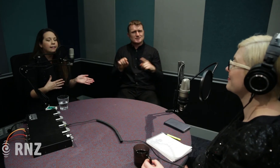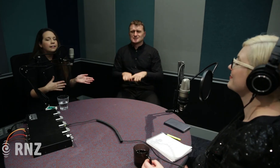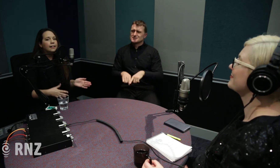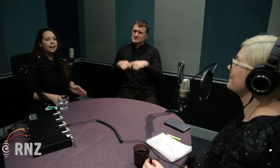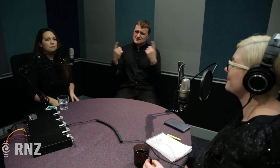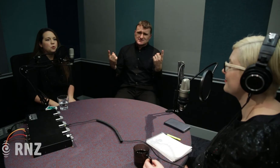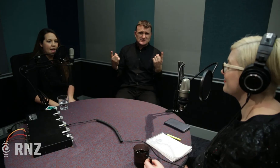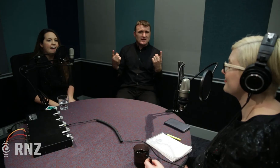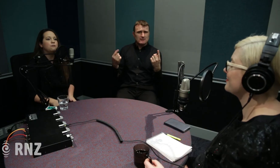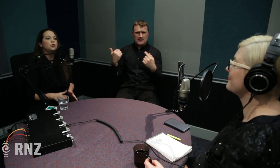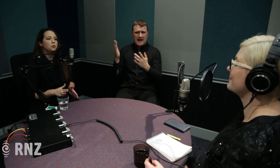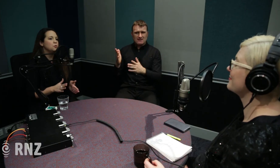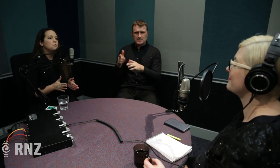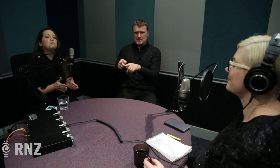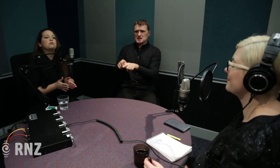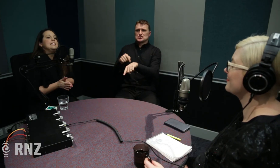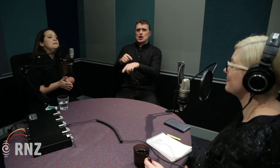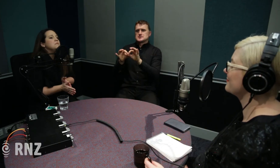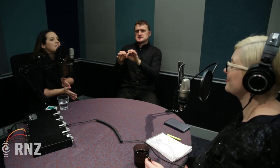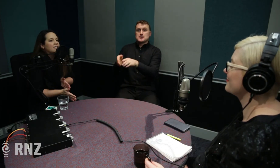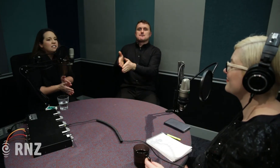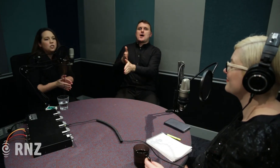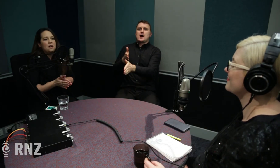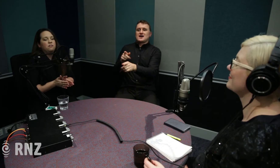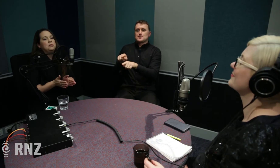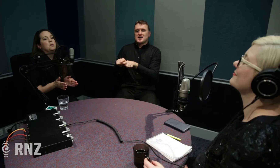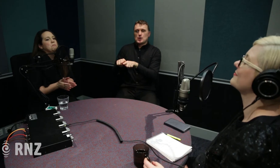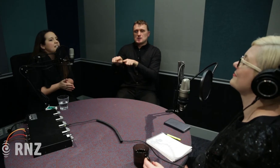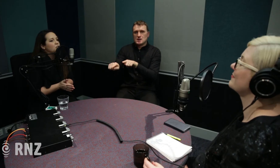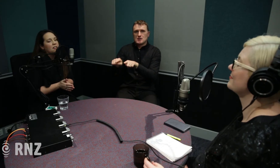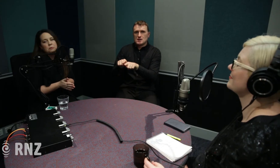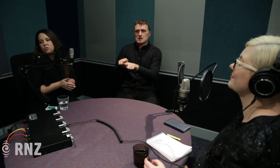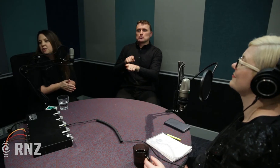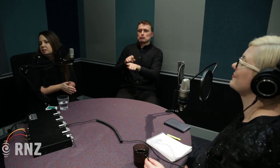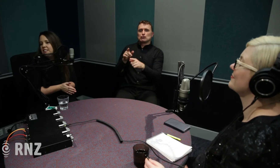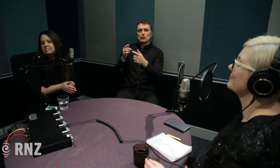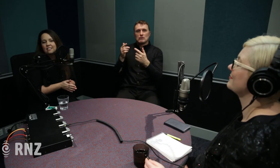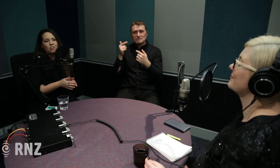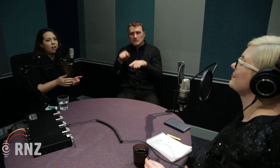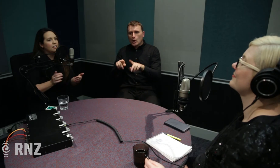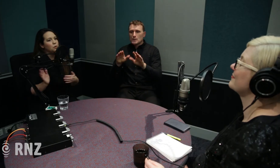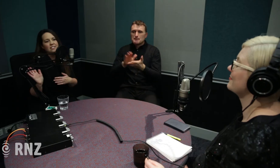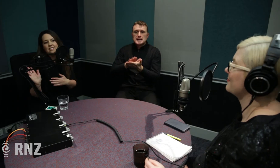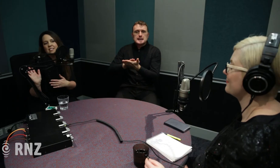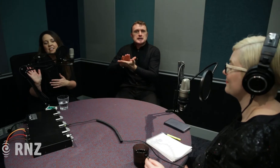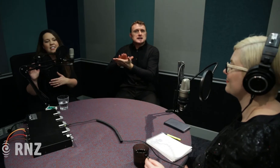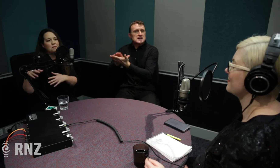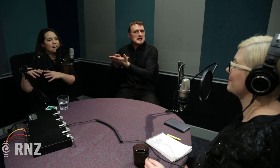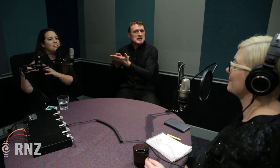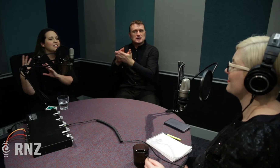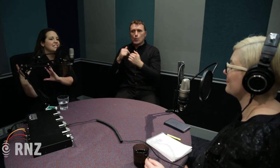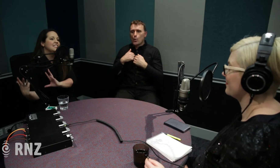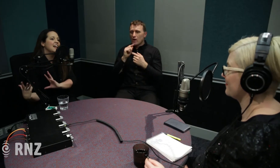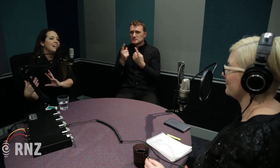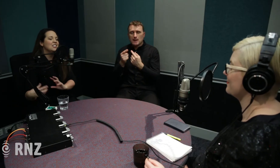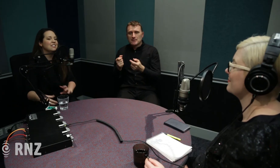delay. You have to preempt things. You have to be on a beat. You have to be turning your head to guide the audience to something